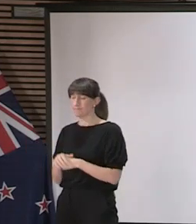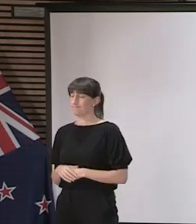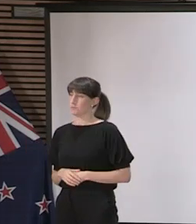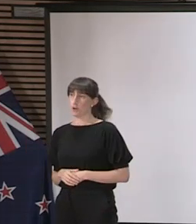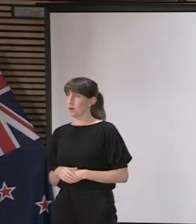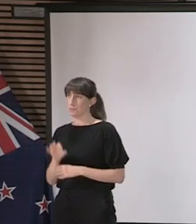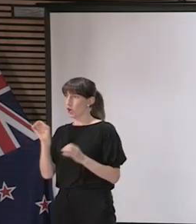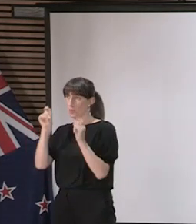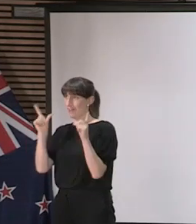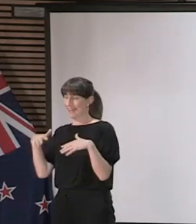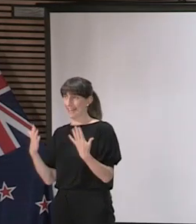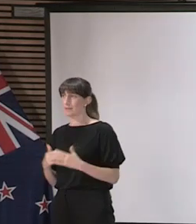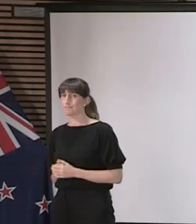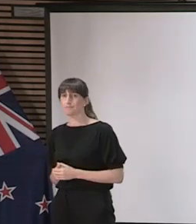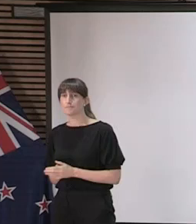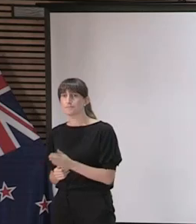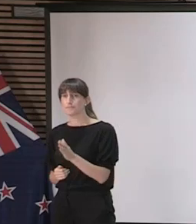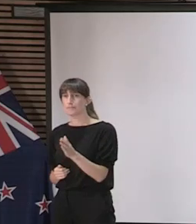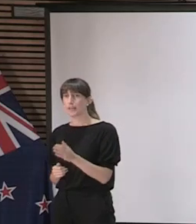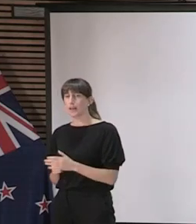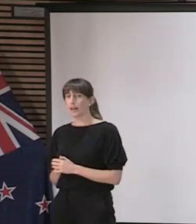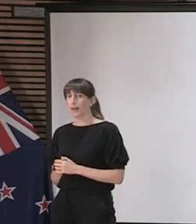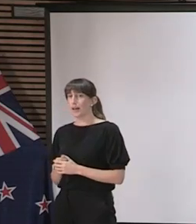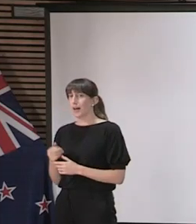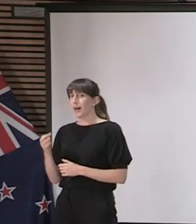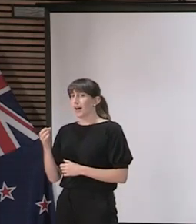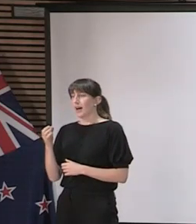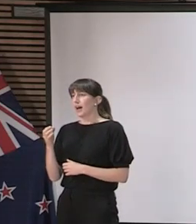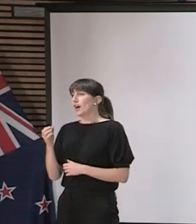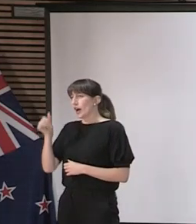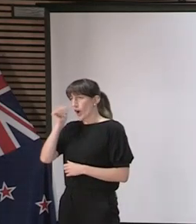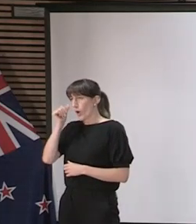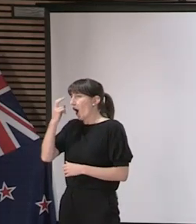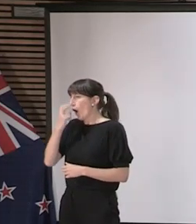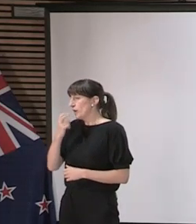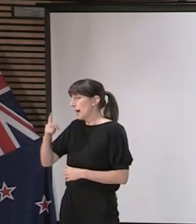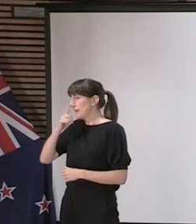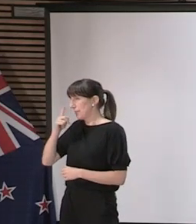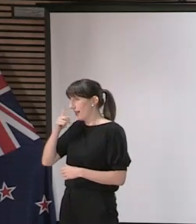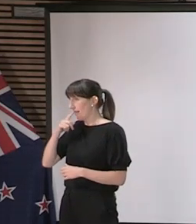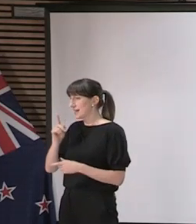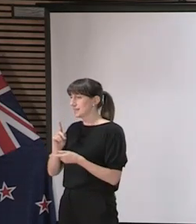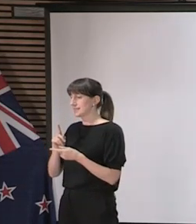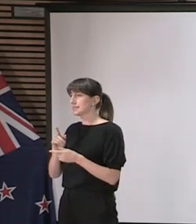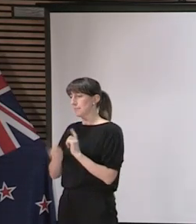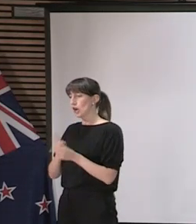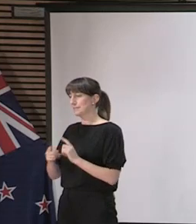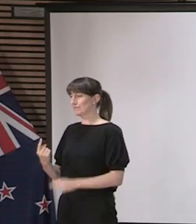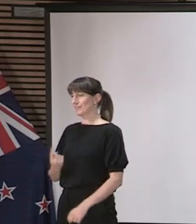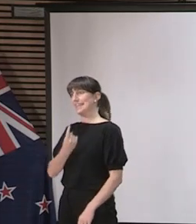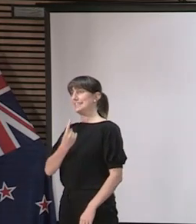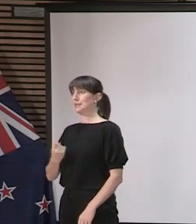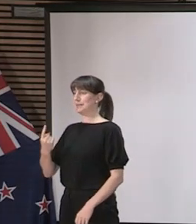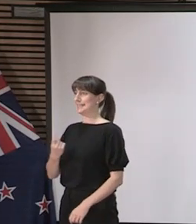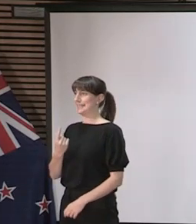free-willed and free-spirited and iron-willed older New Zealanders to stay put anyway. So shouldn't the Deputy Prime Minister be leading